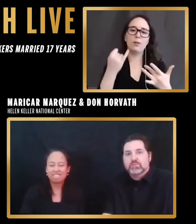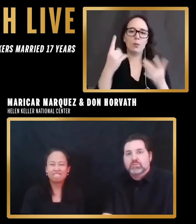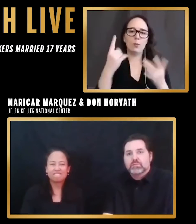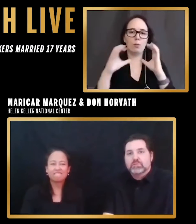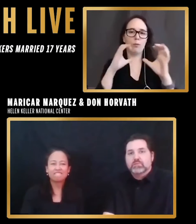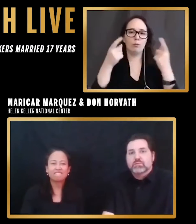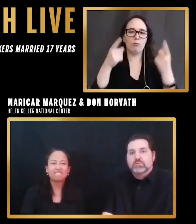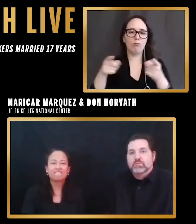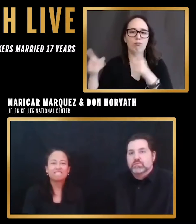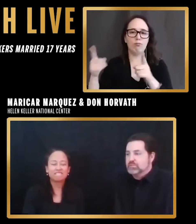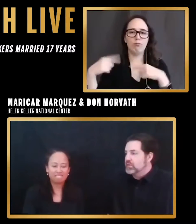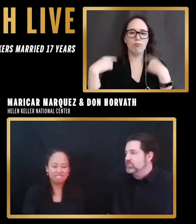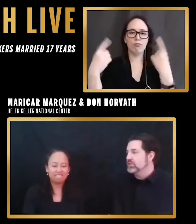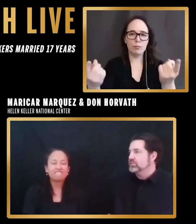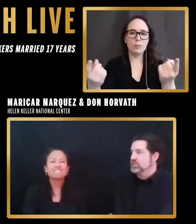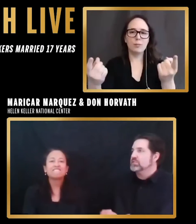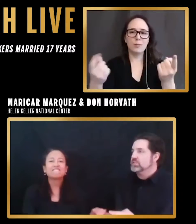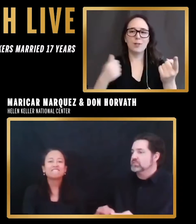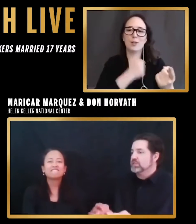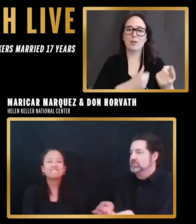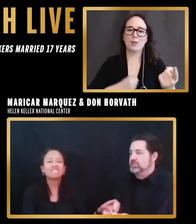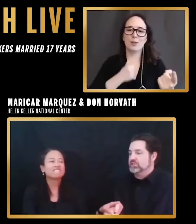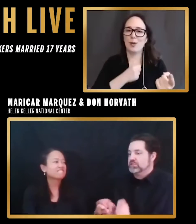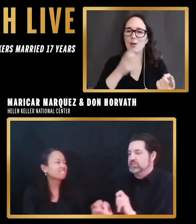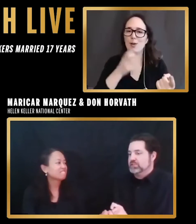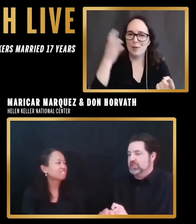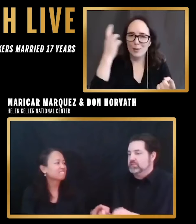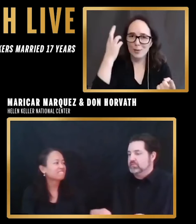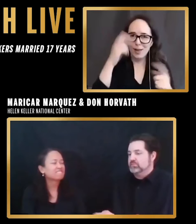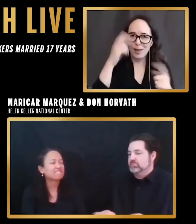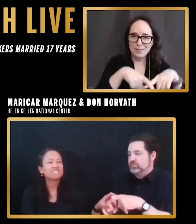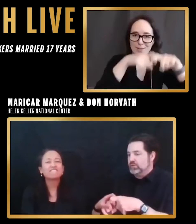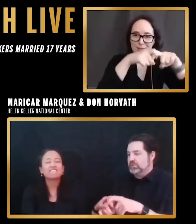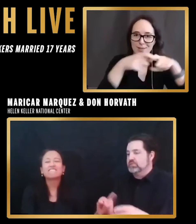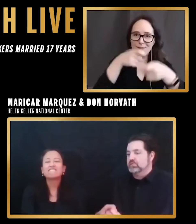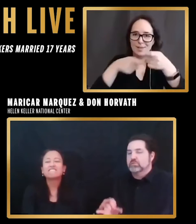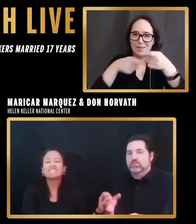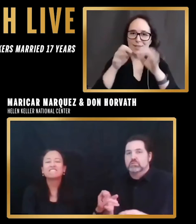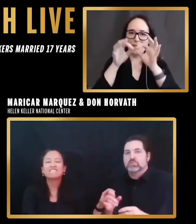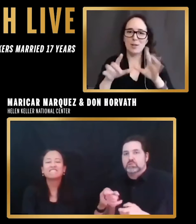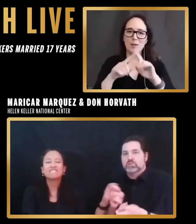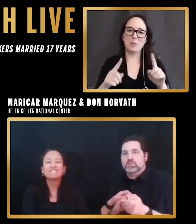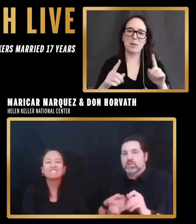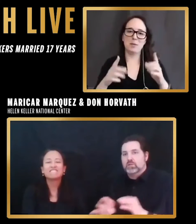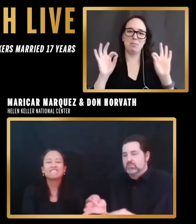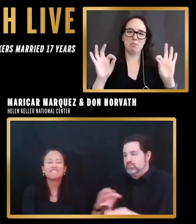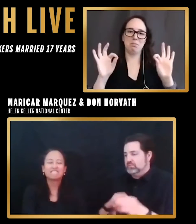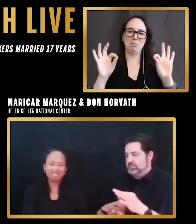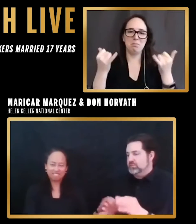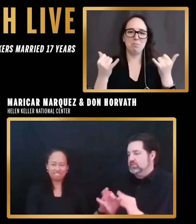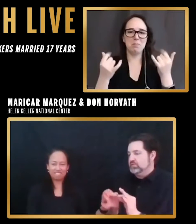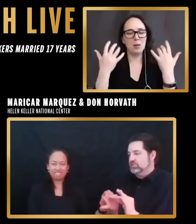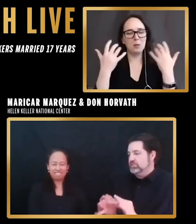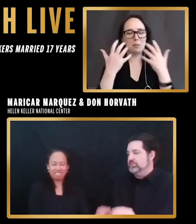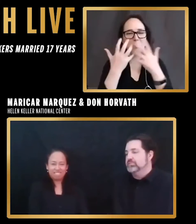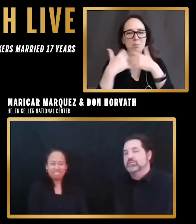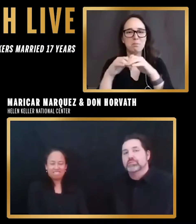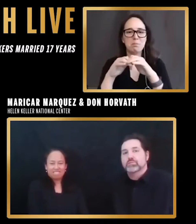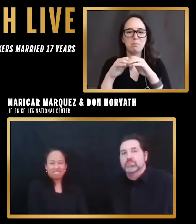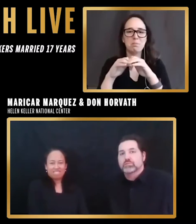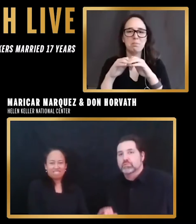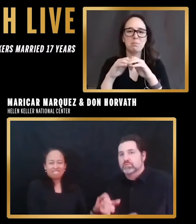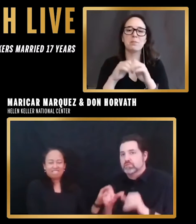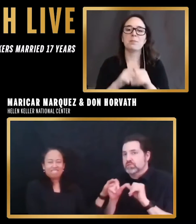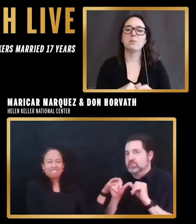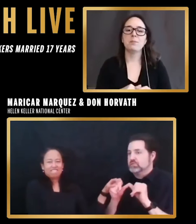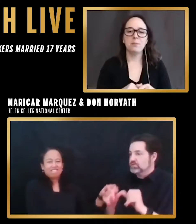this. Sorry that it took me a moment to pause the conversation to do so, but glad we got an opportunity to do so there. So continuing